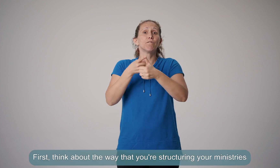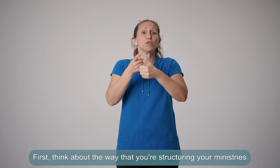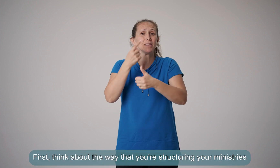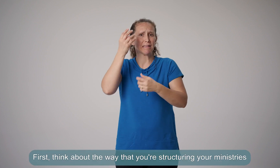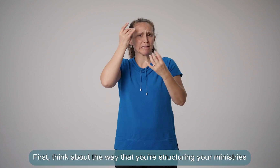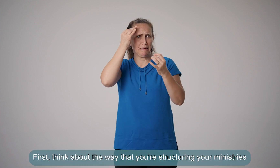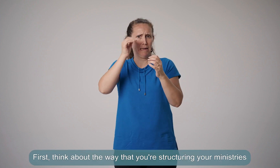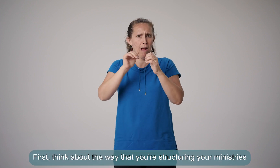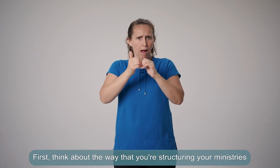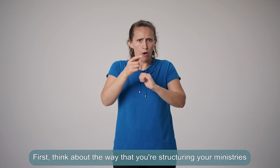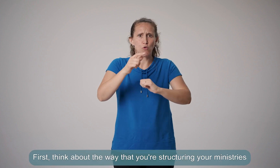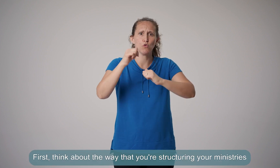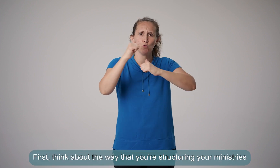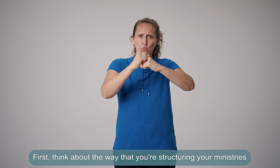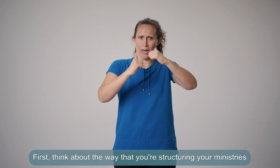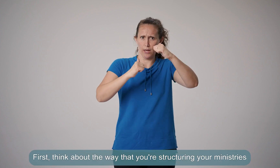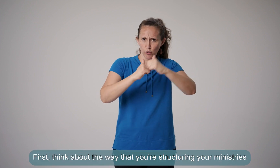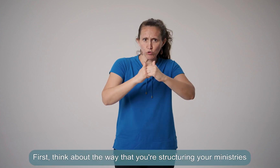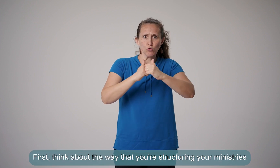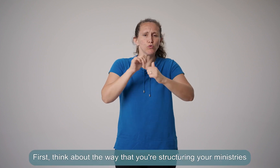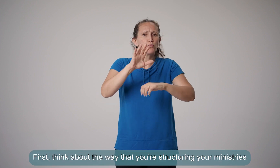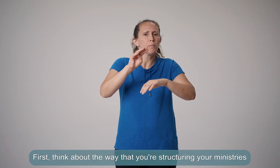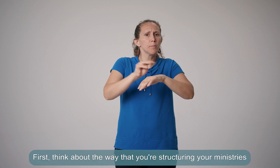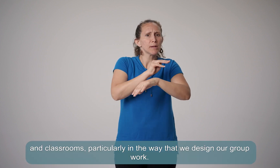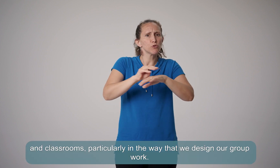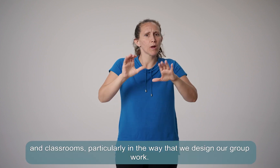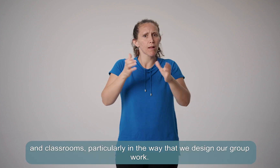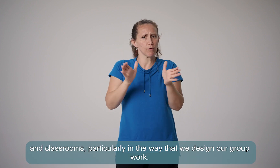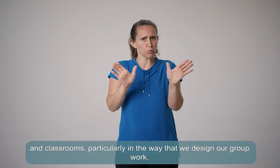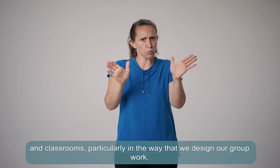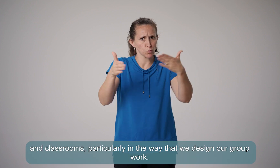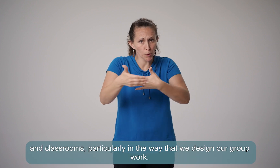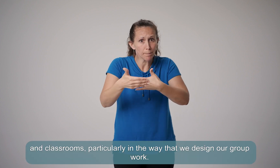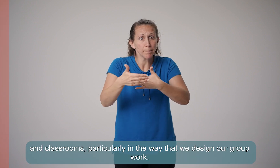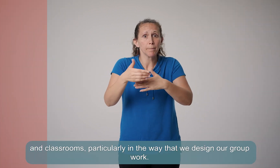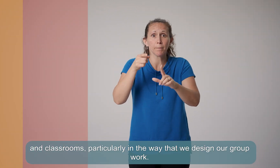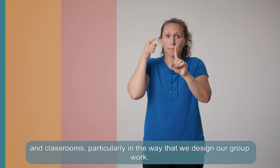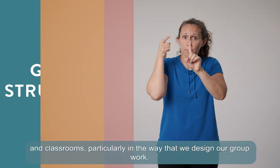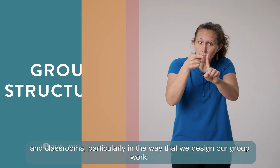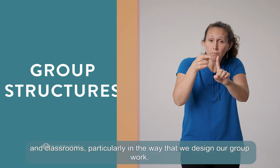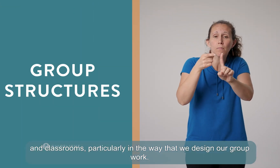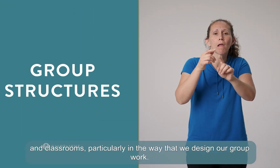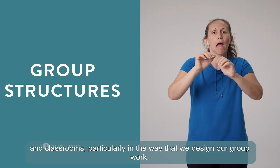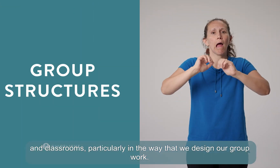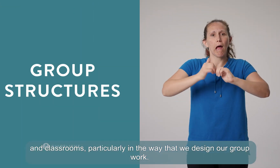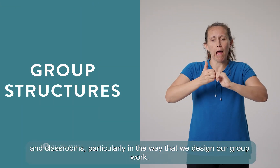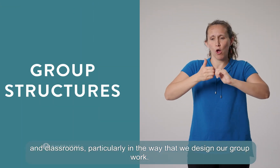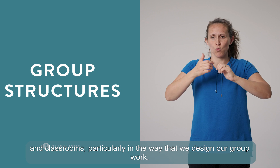First, think about the way that you're structuring your ministries and classrooms, particularly in the way that we design our group